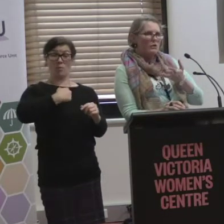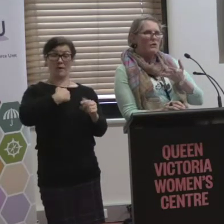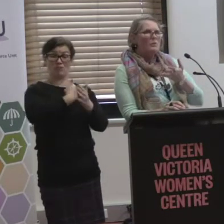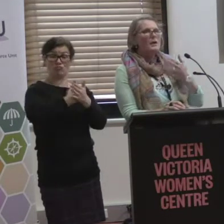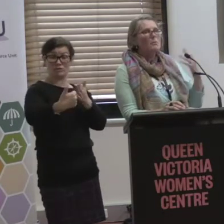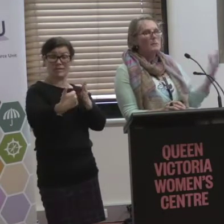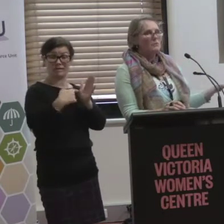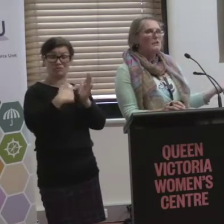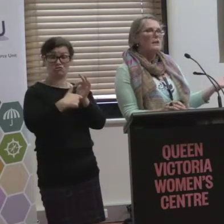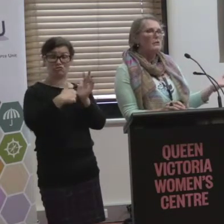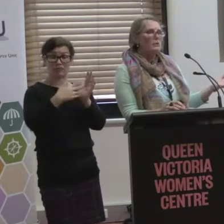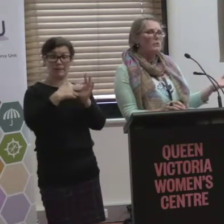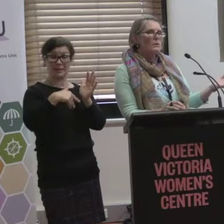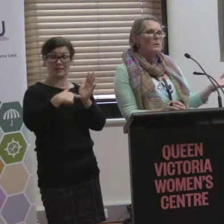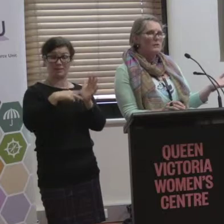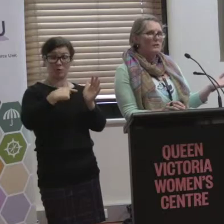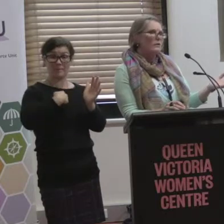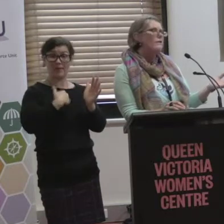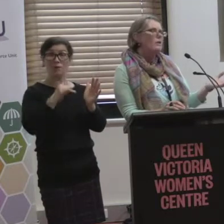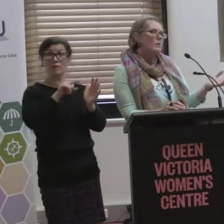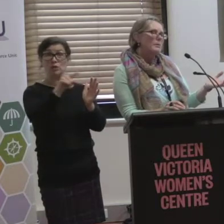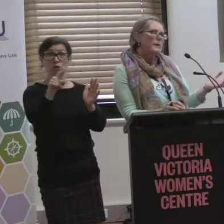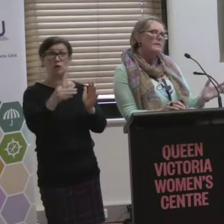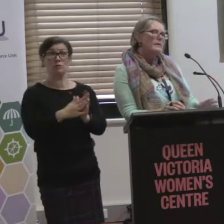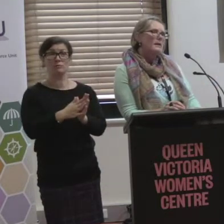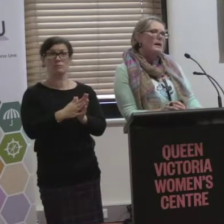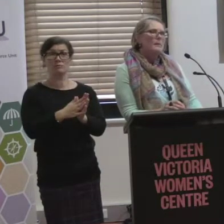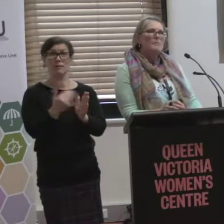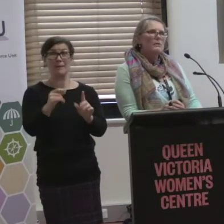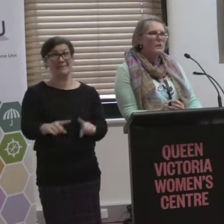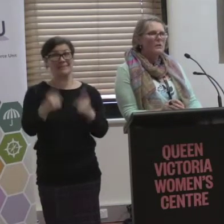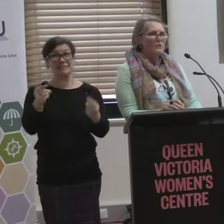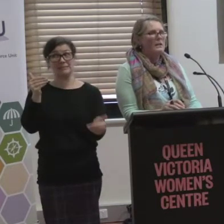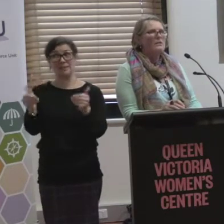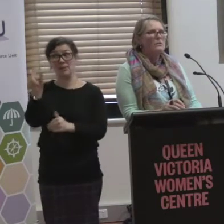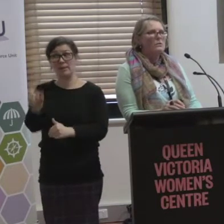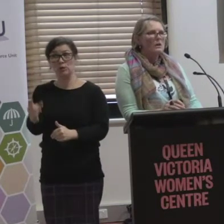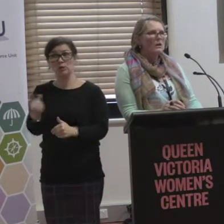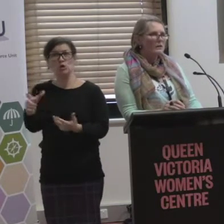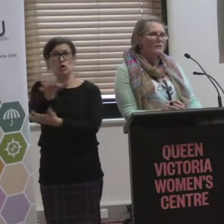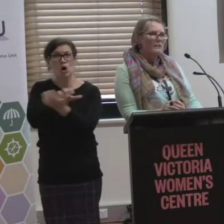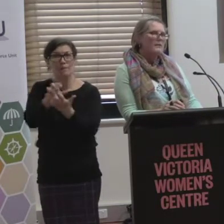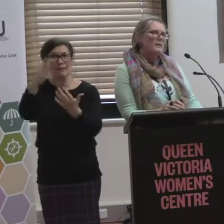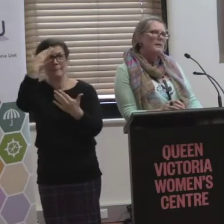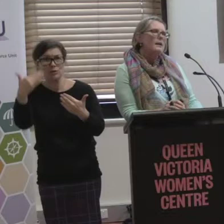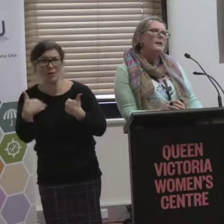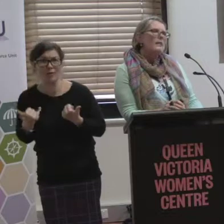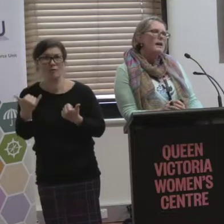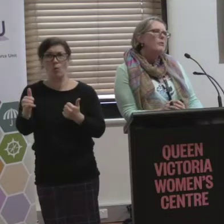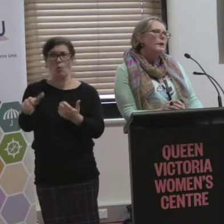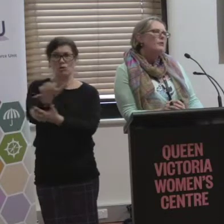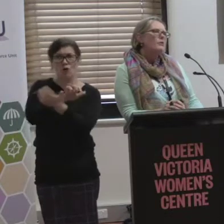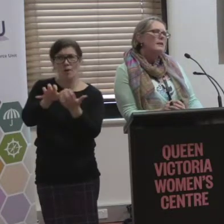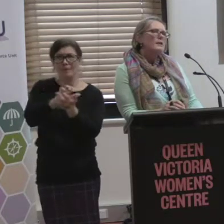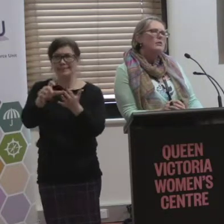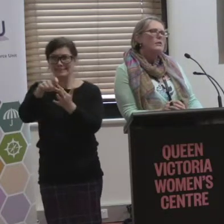or to you may not be routine treatment to an individual that's got complex mental health needs or a cognitive disability. The